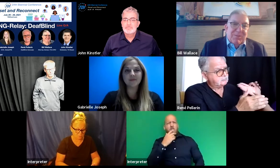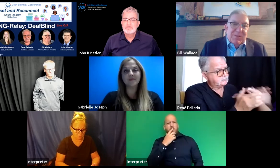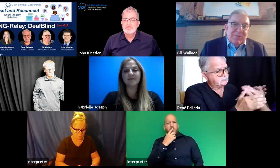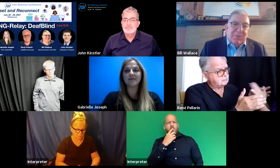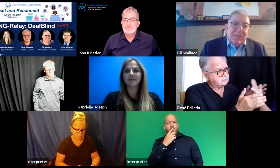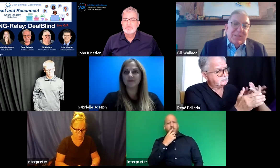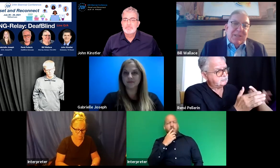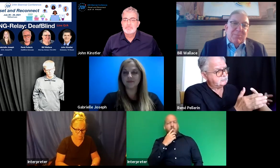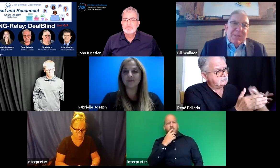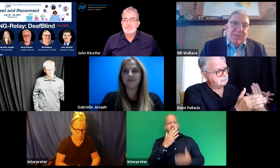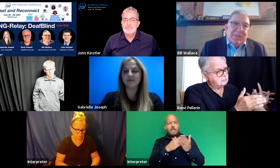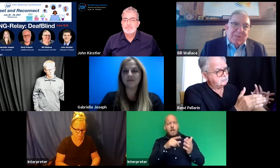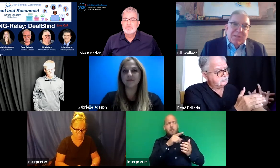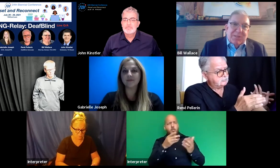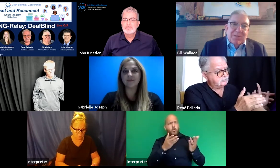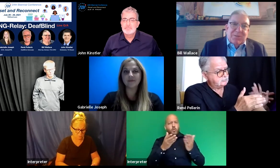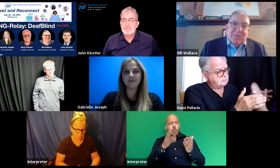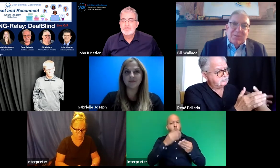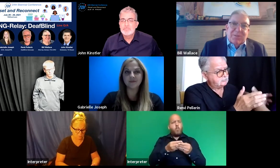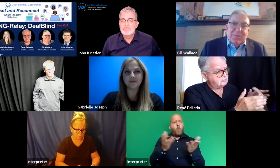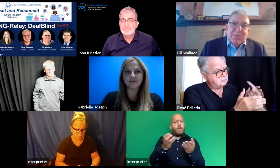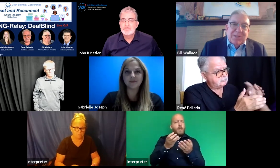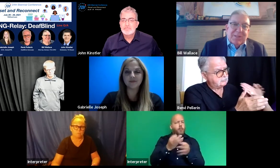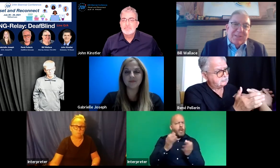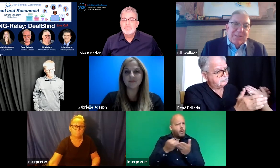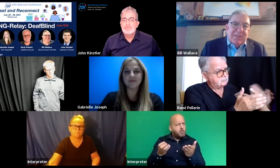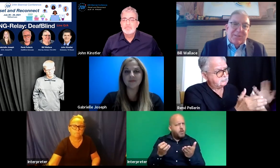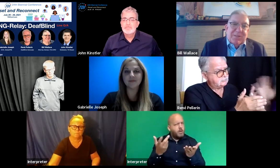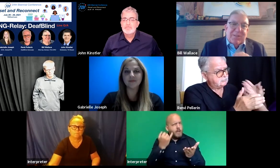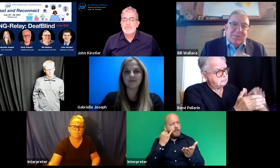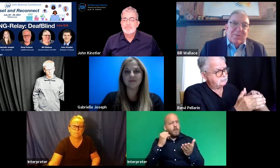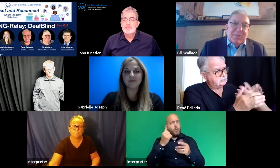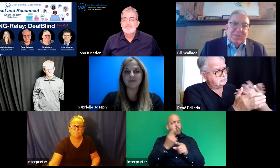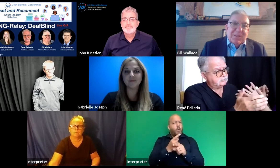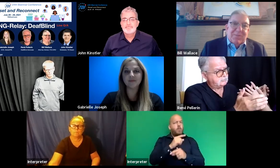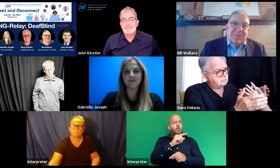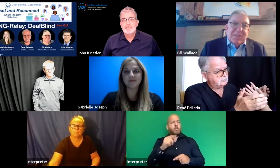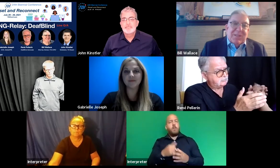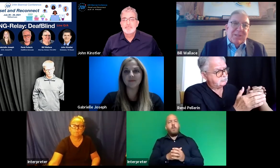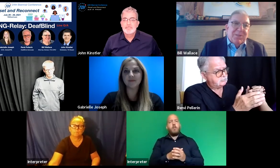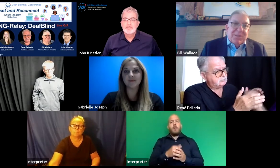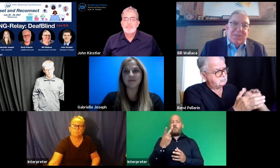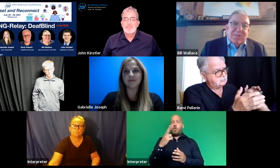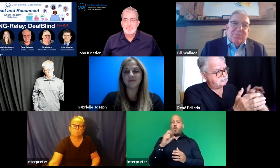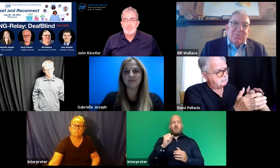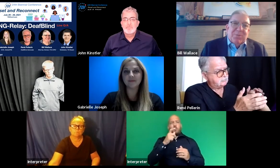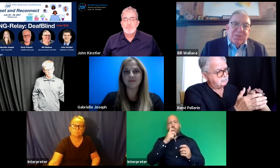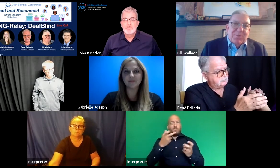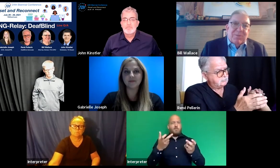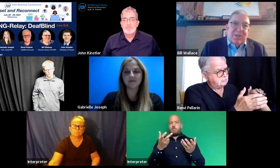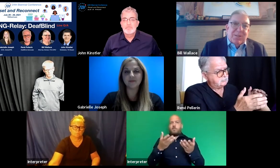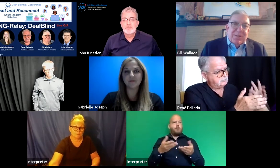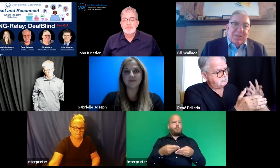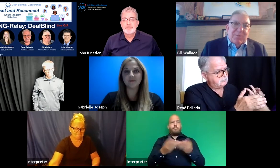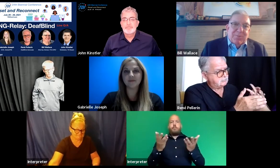services give away equipment, but TRS, the only service that is regulated is the service itself. Under the TRS rules, we